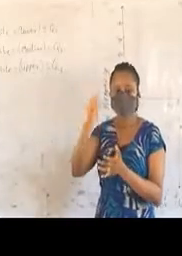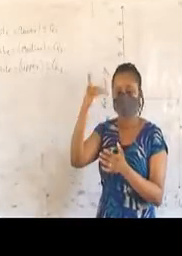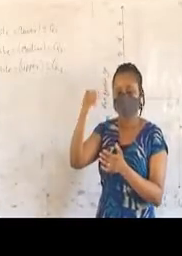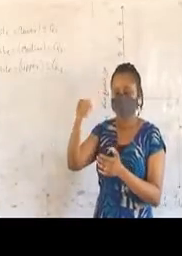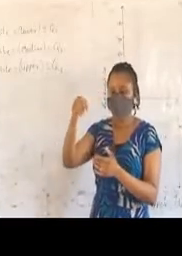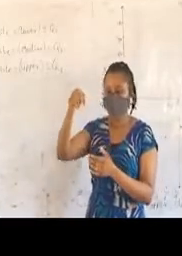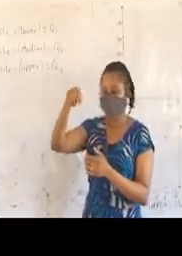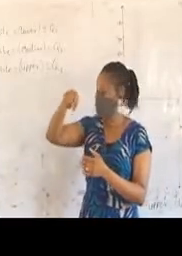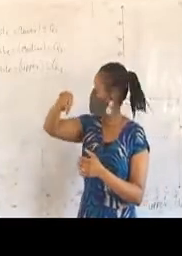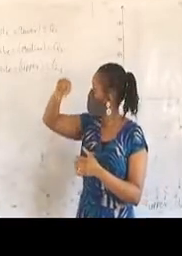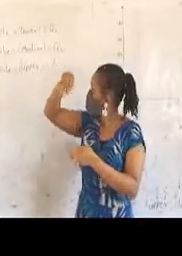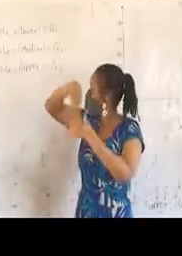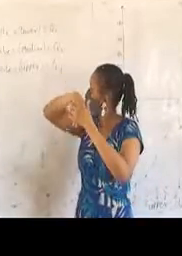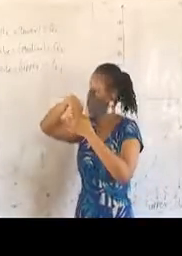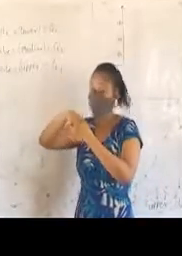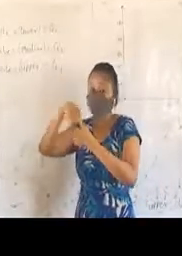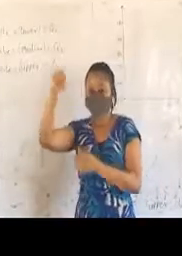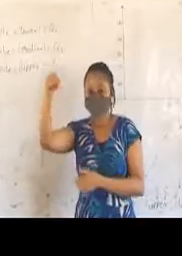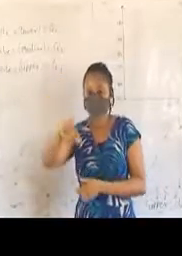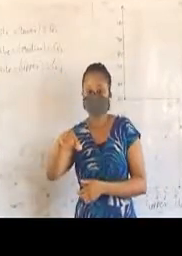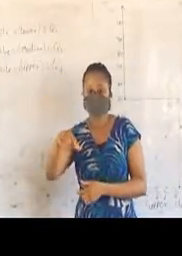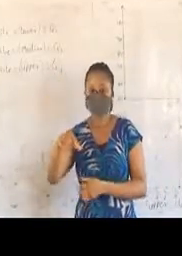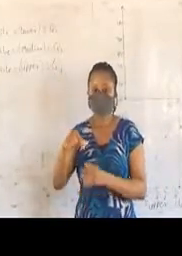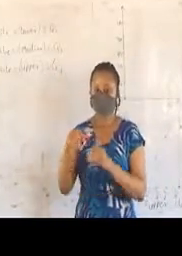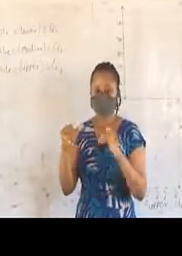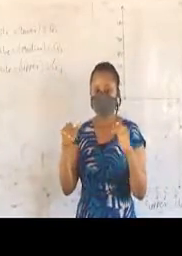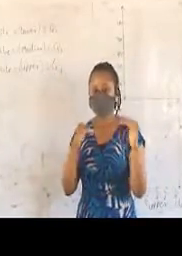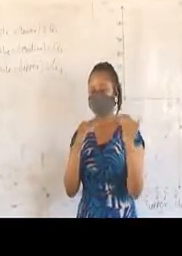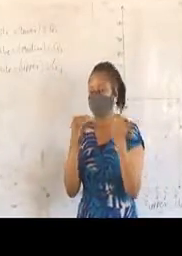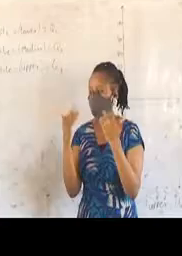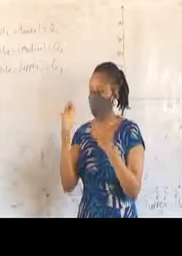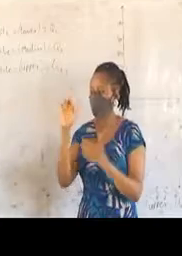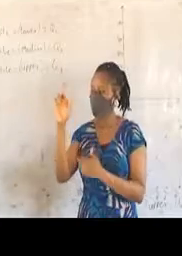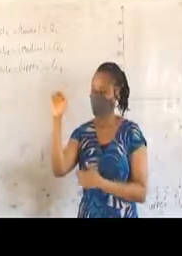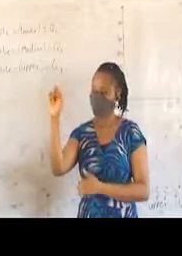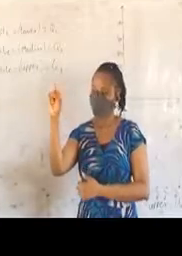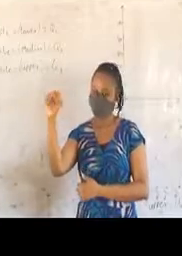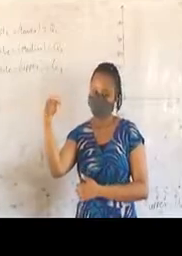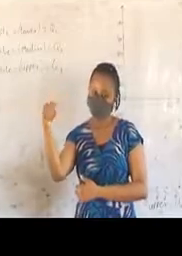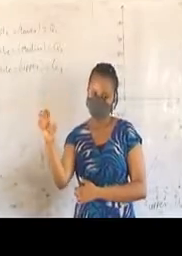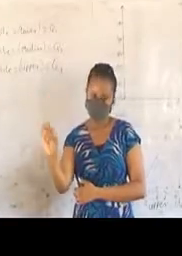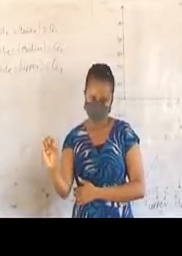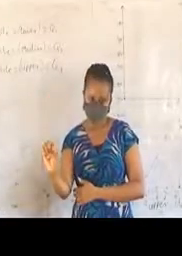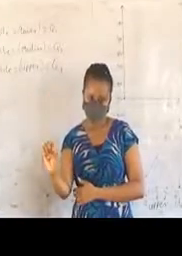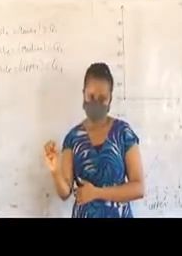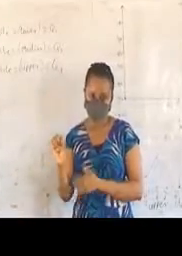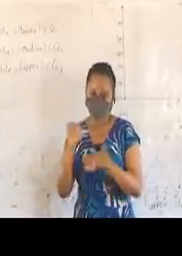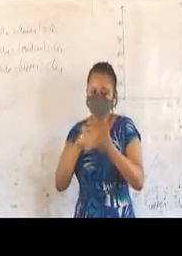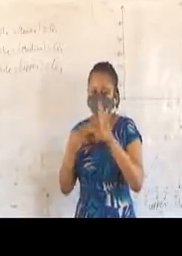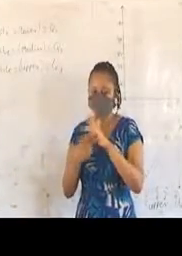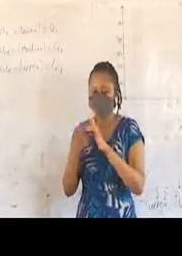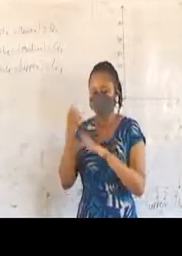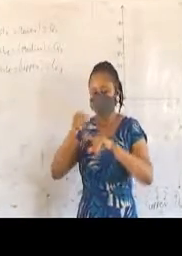Interquartile range. Interquartile range simply means the difference between the upper quartile and